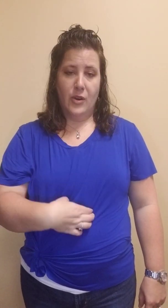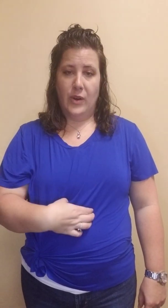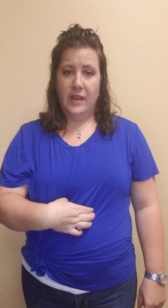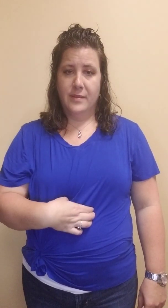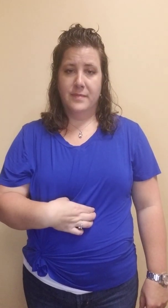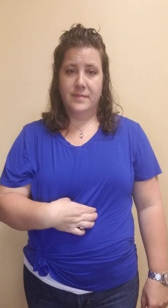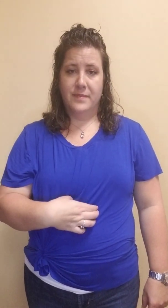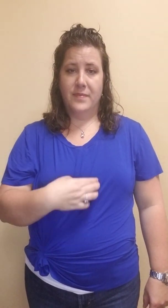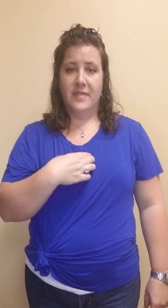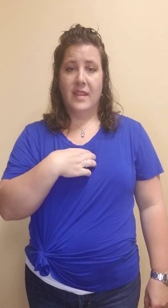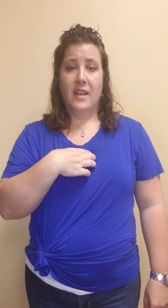Hungry.